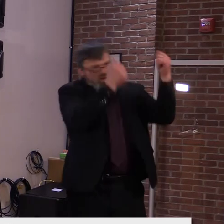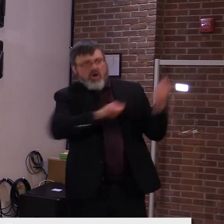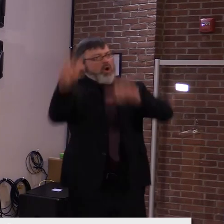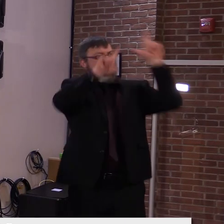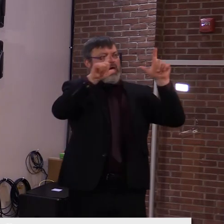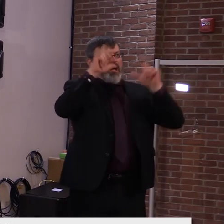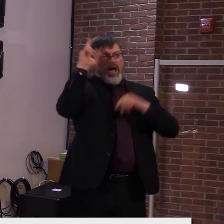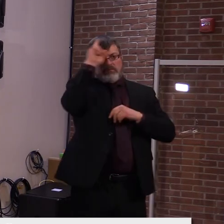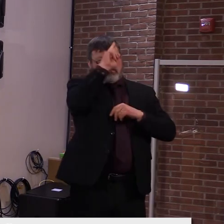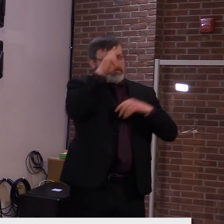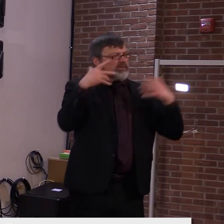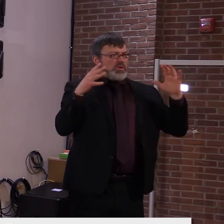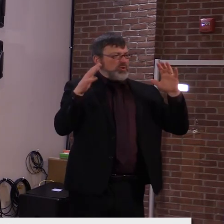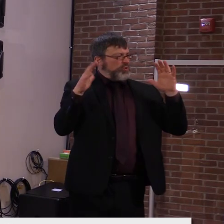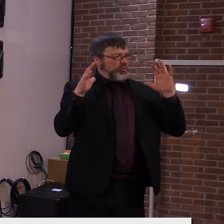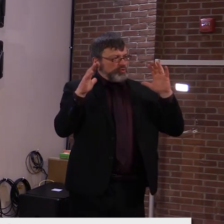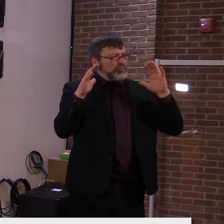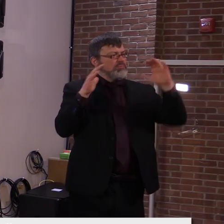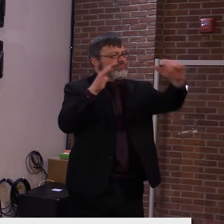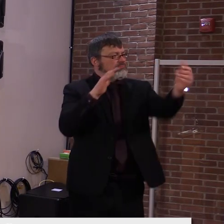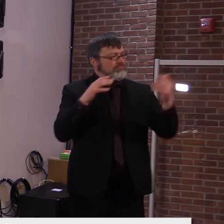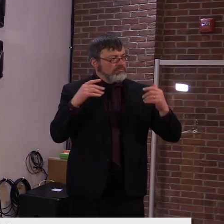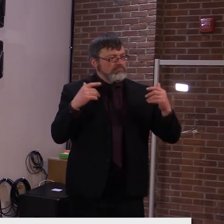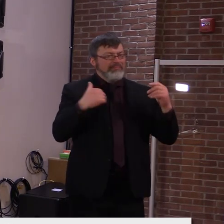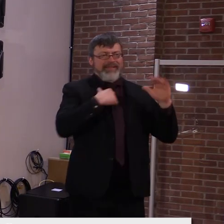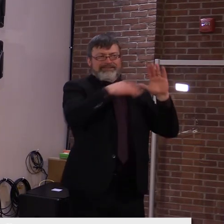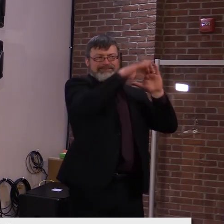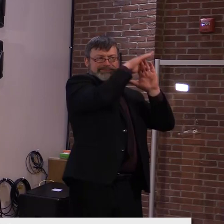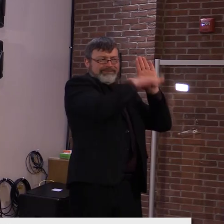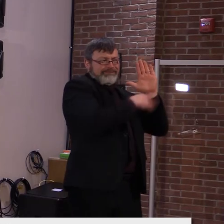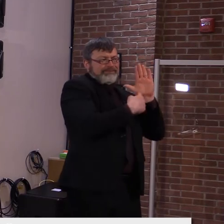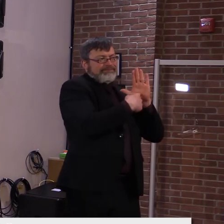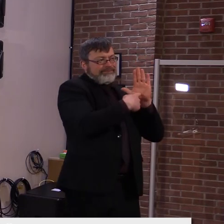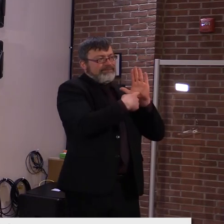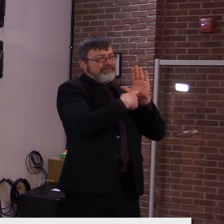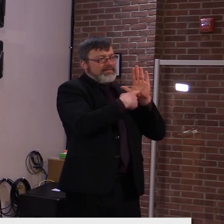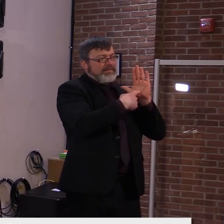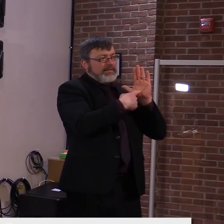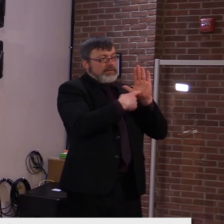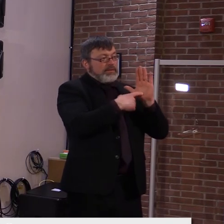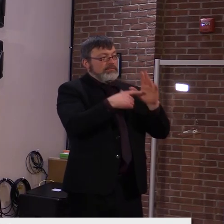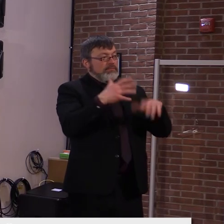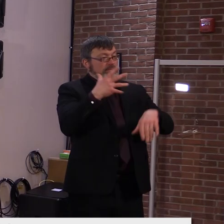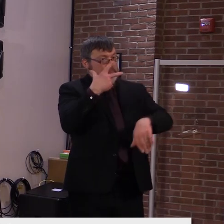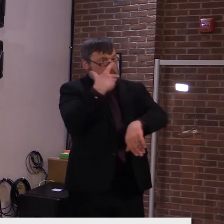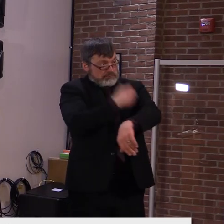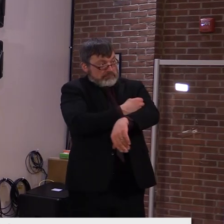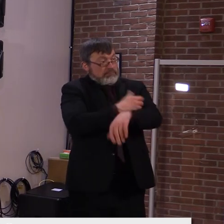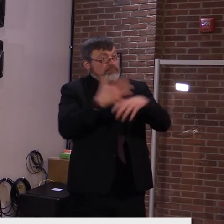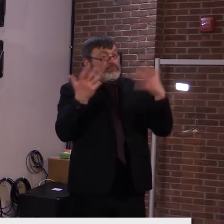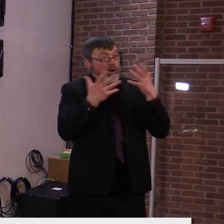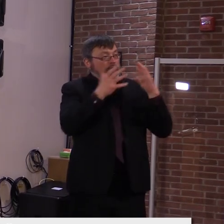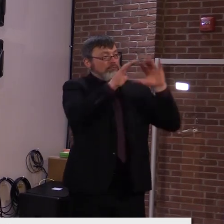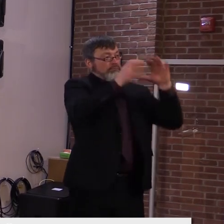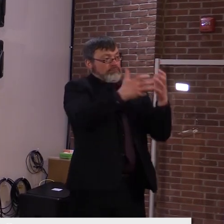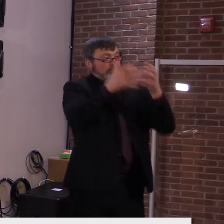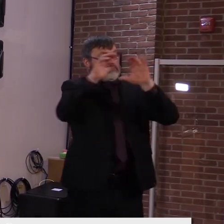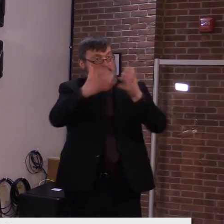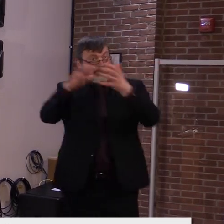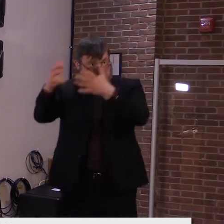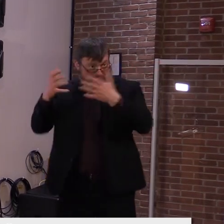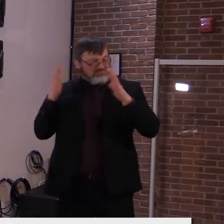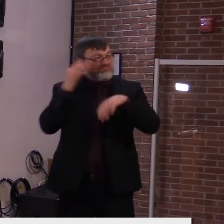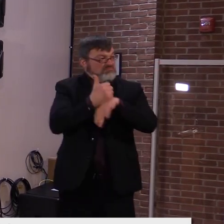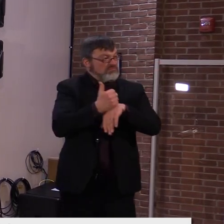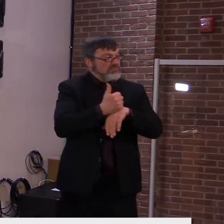vaccine out there that basically says this. One, you vaccinate the group that is qualified. Two, if you don't, you use